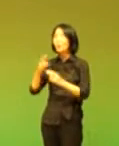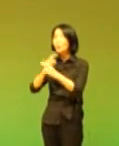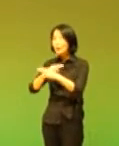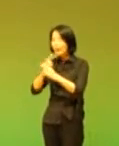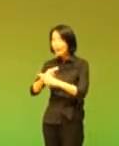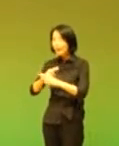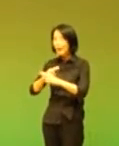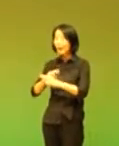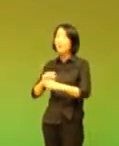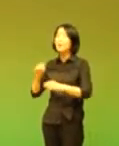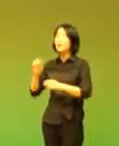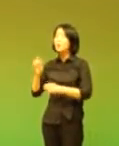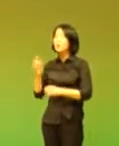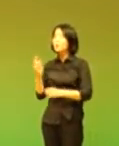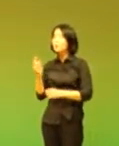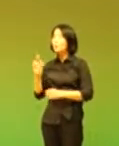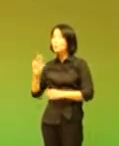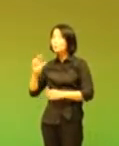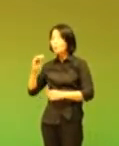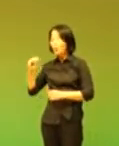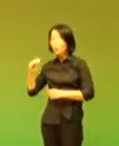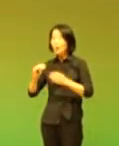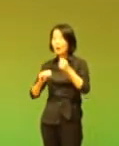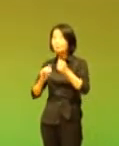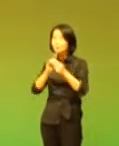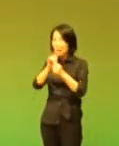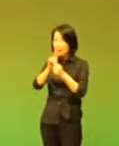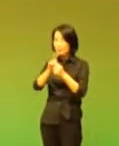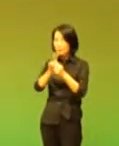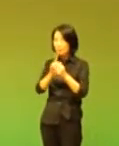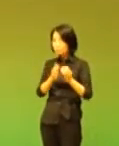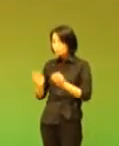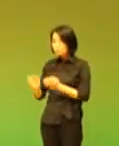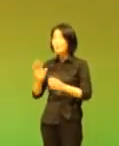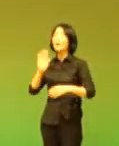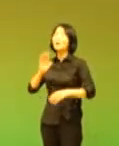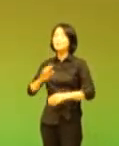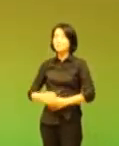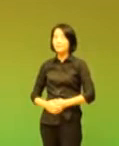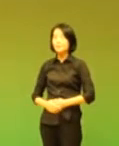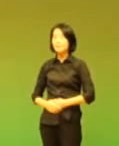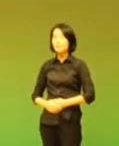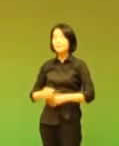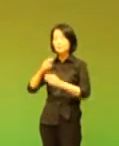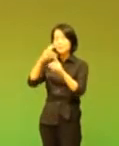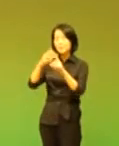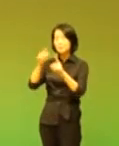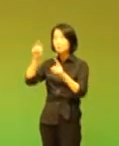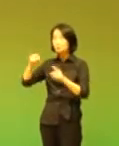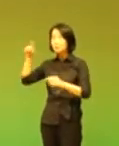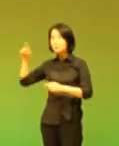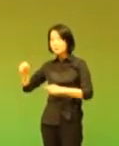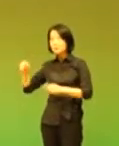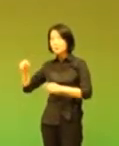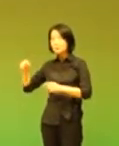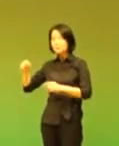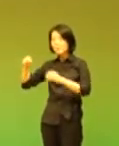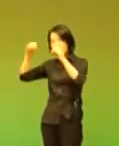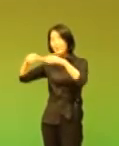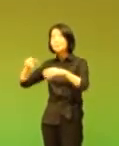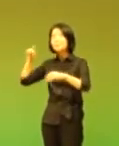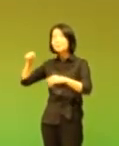live, in the Netherlands. These are B-61 gravity bombs, and they're designed to be dropped from